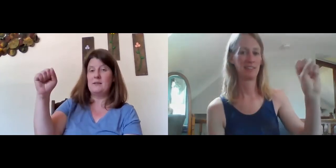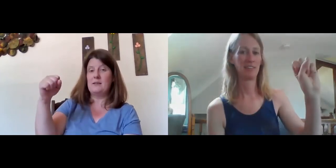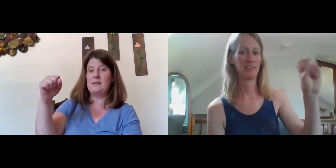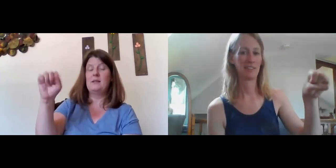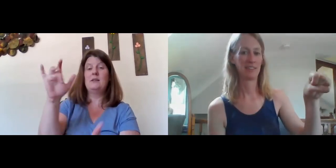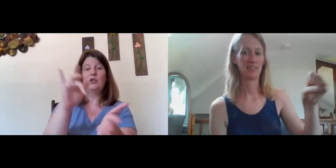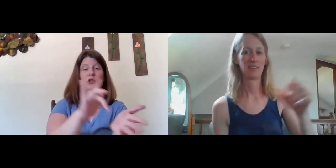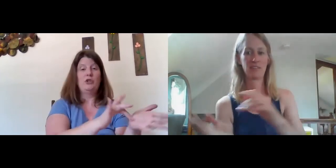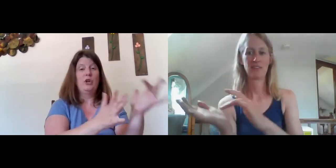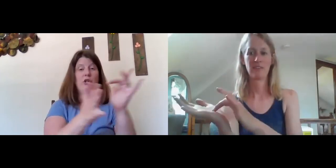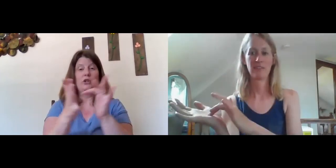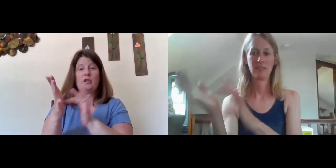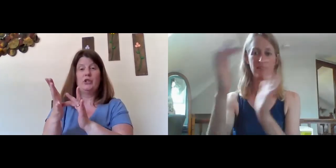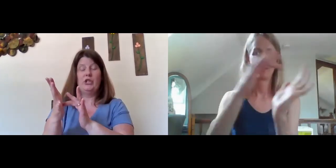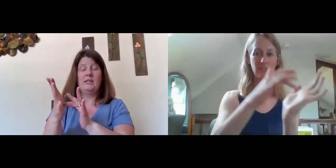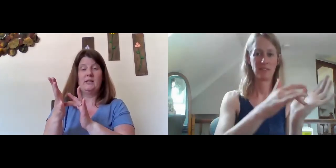Yes,